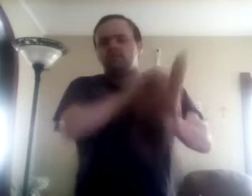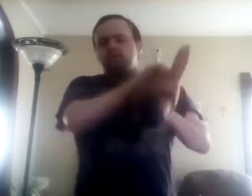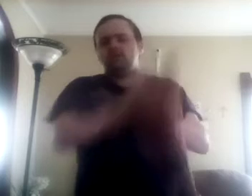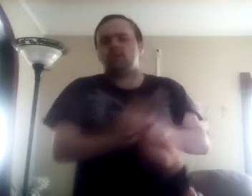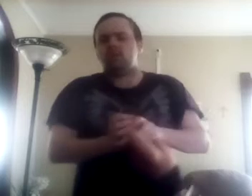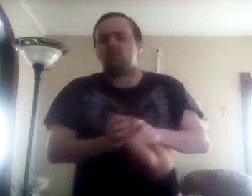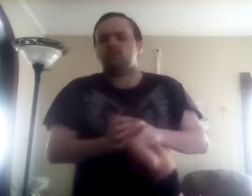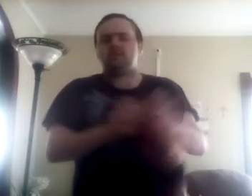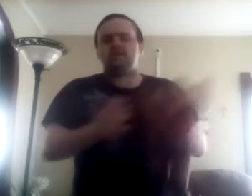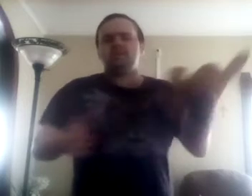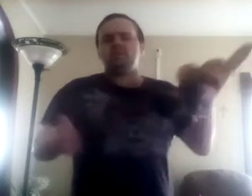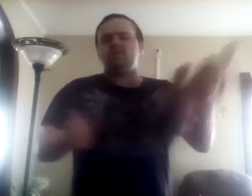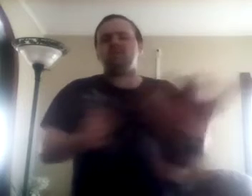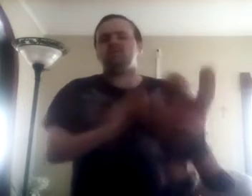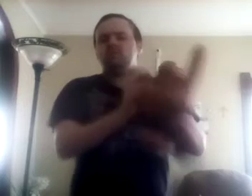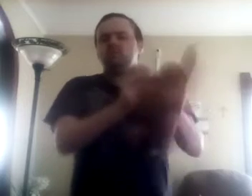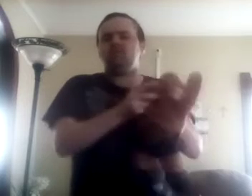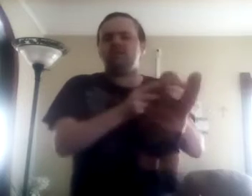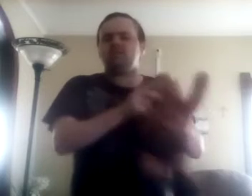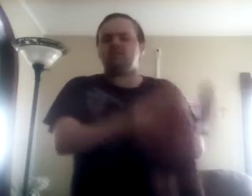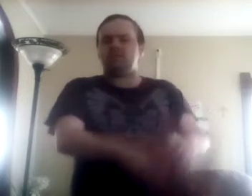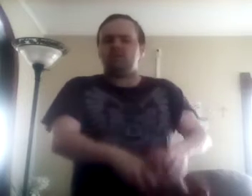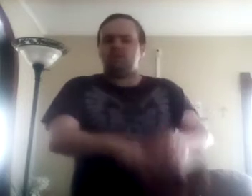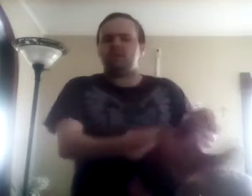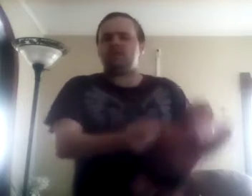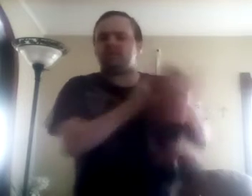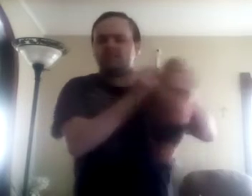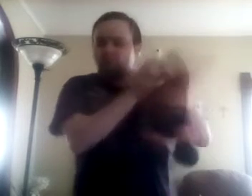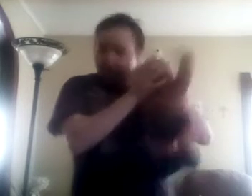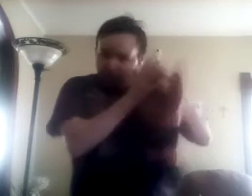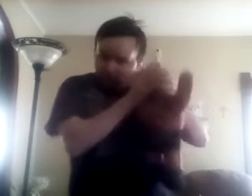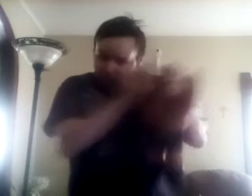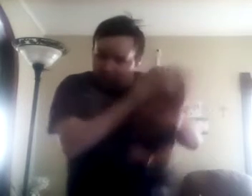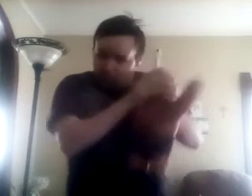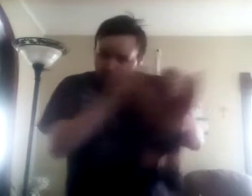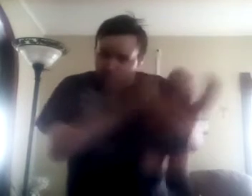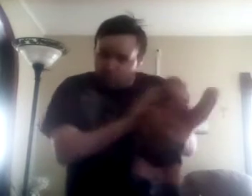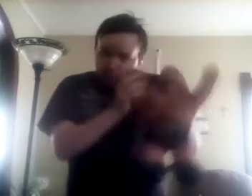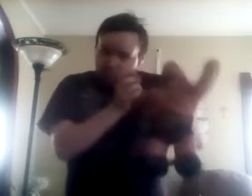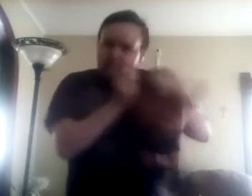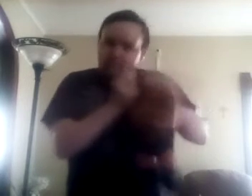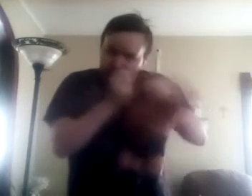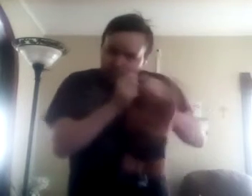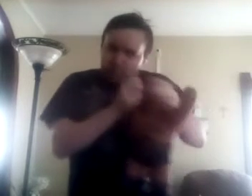no. You hit me in the face, and you're doing anything. Right now, I say, no.